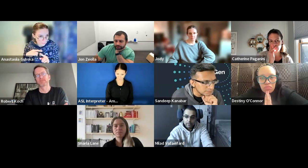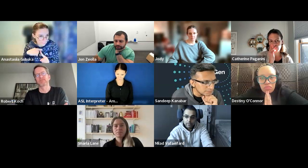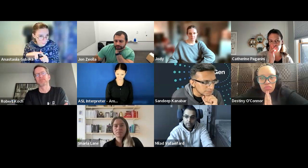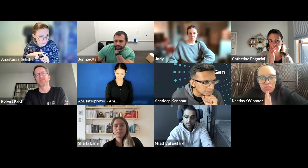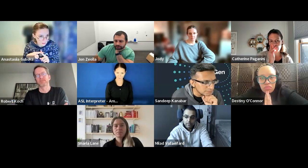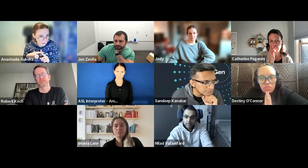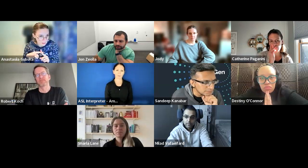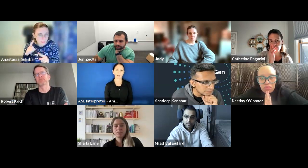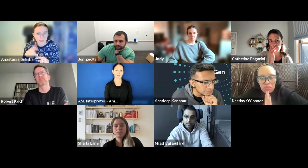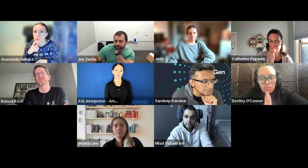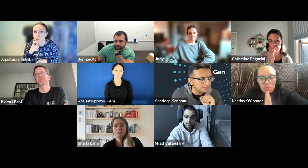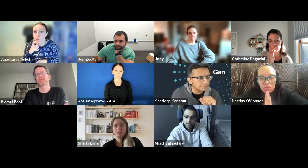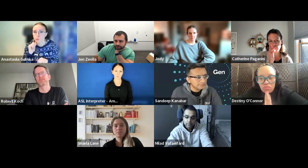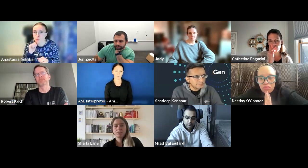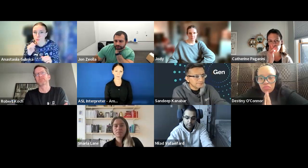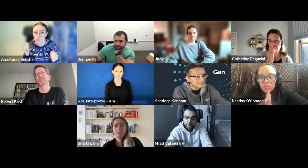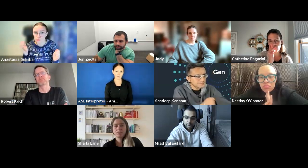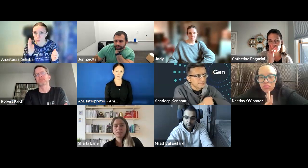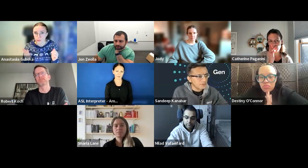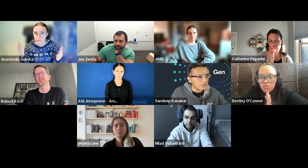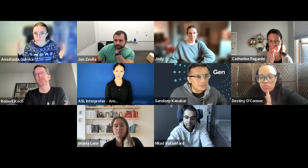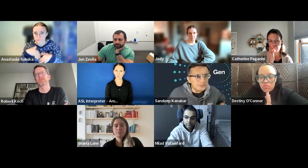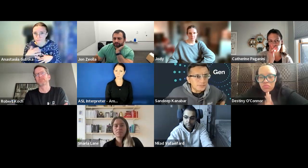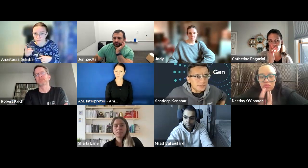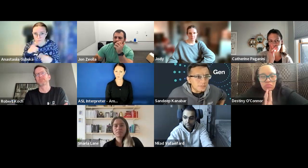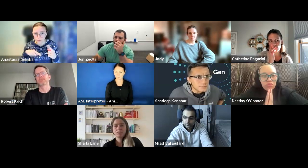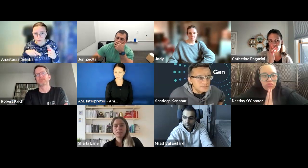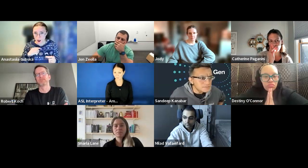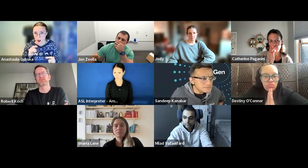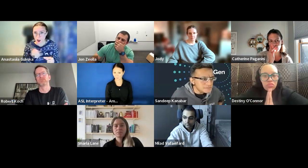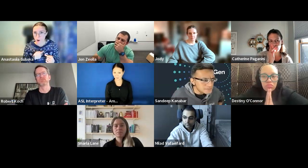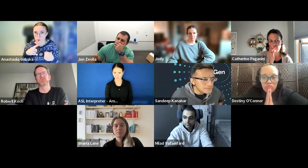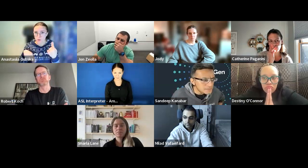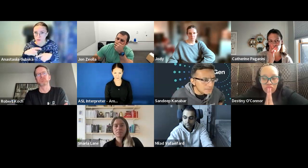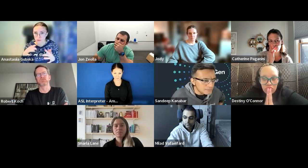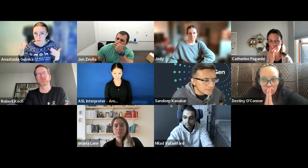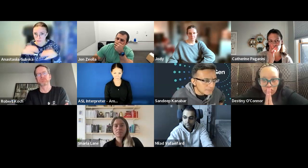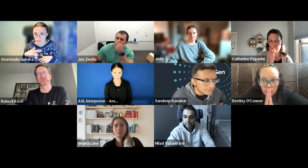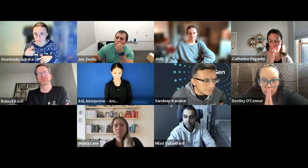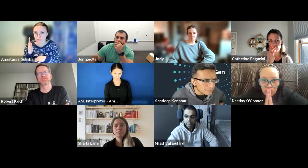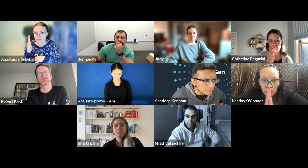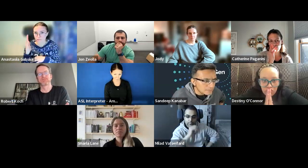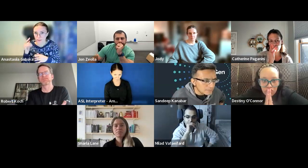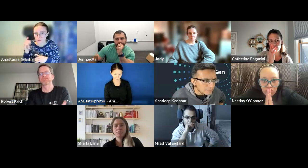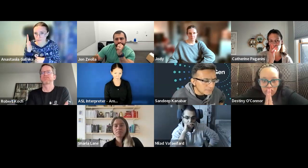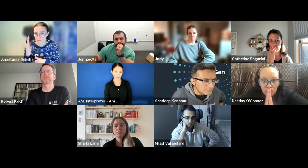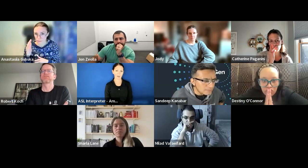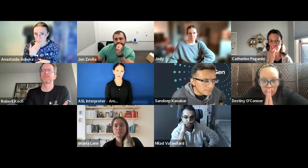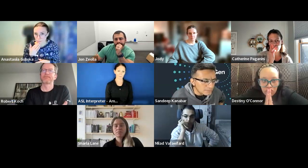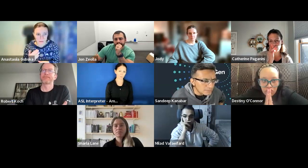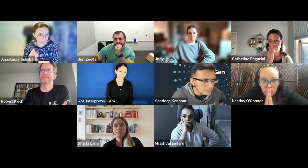dates, first of all, and then from there, kind of who is going to be in attendance from our